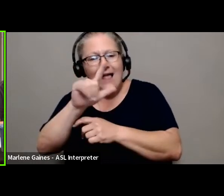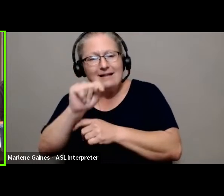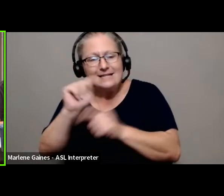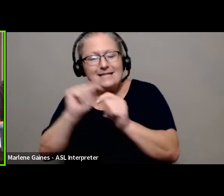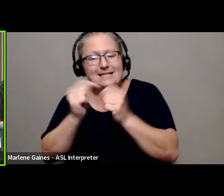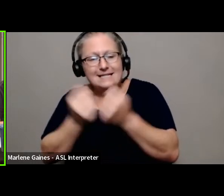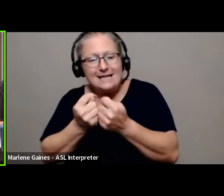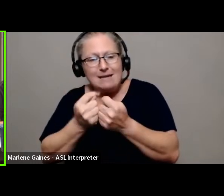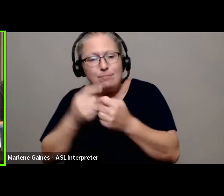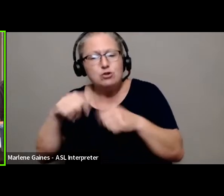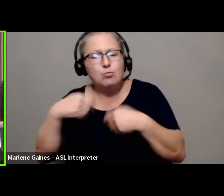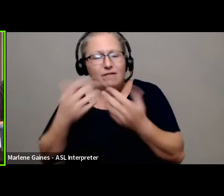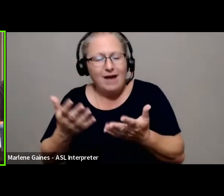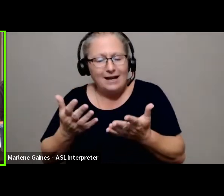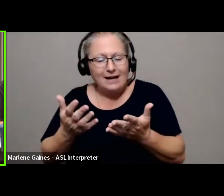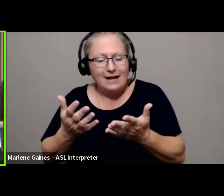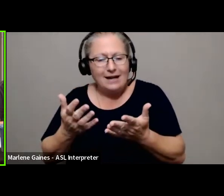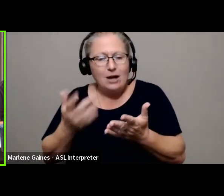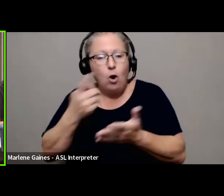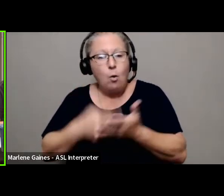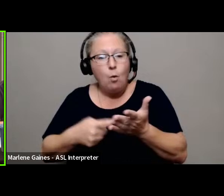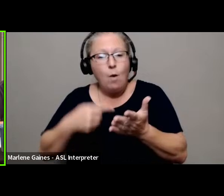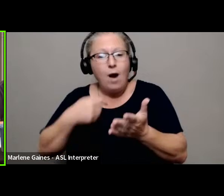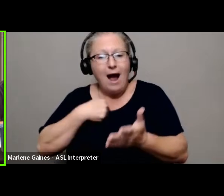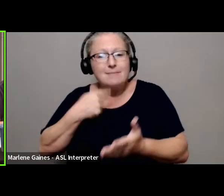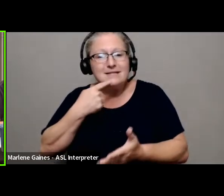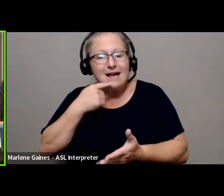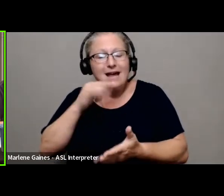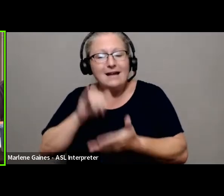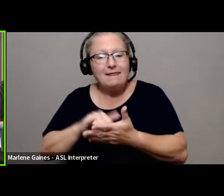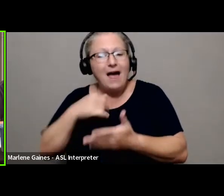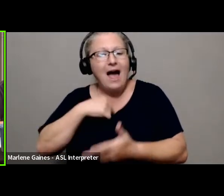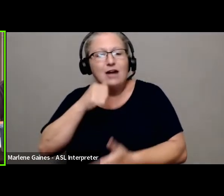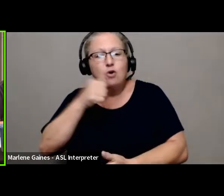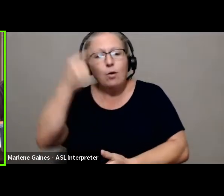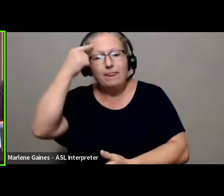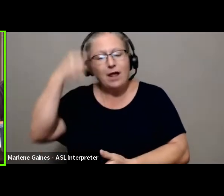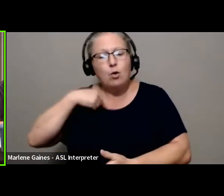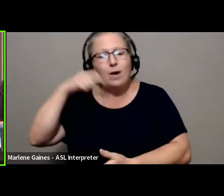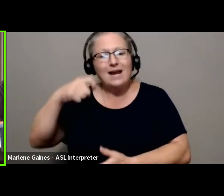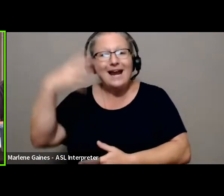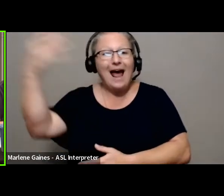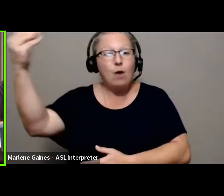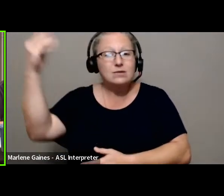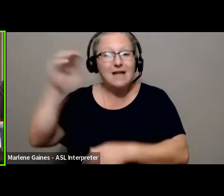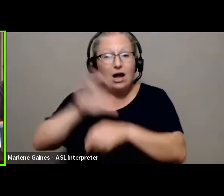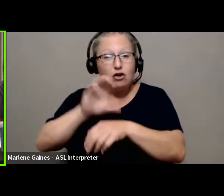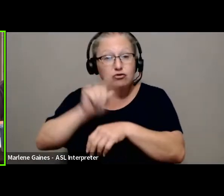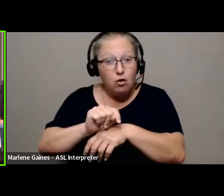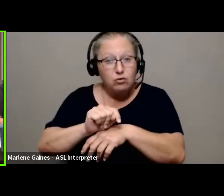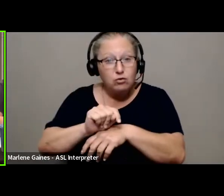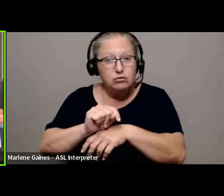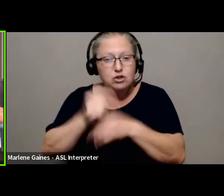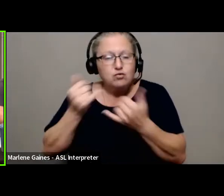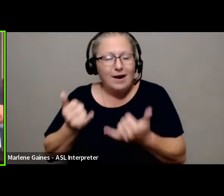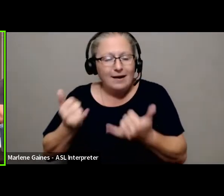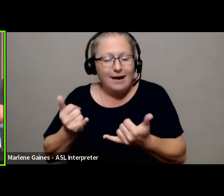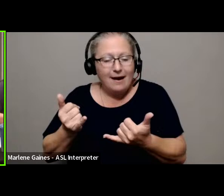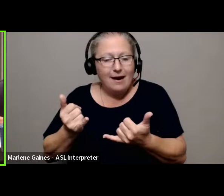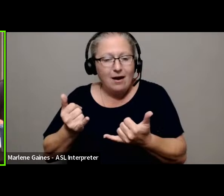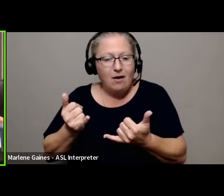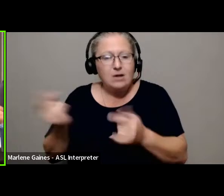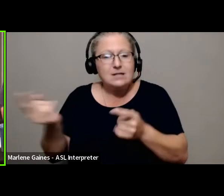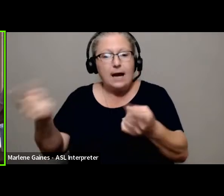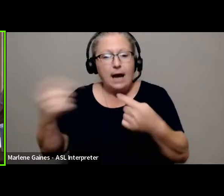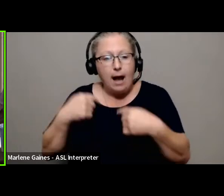team is providing. What I'm saying is I don't think we need outside consultants at this point to